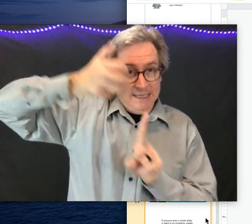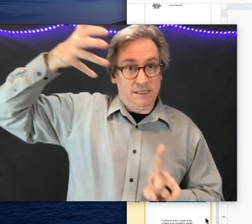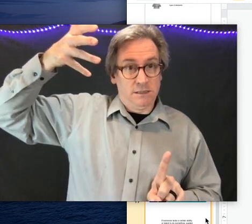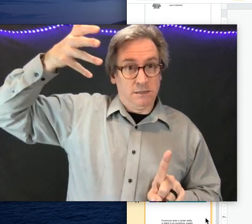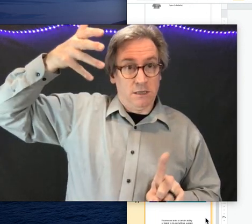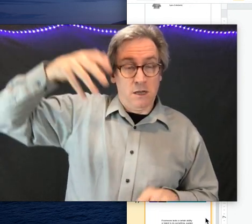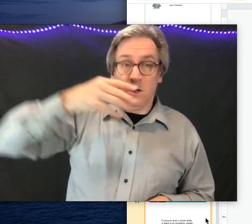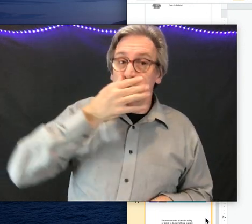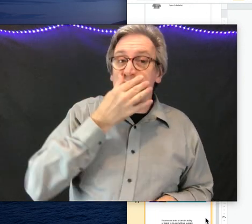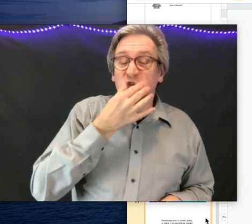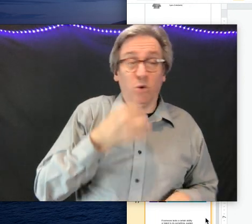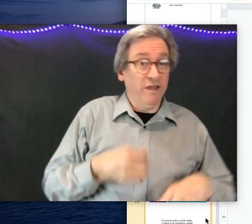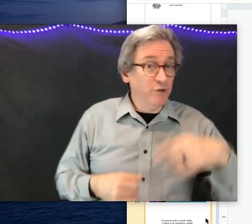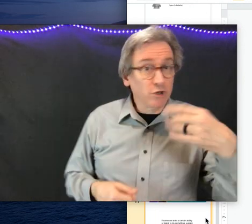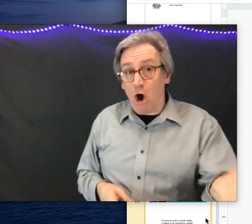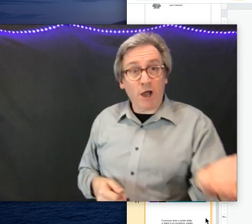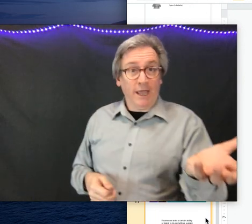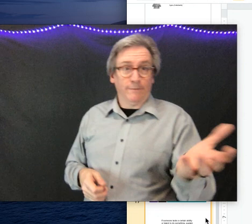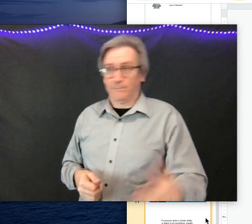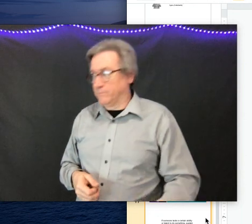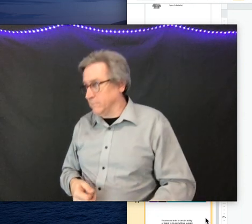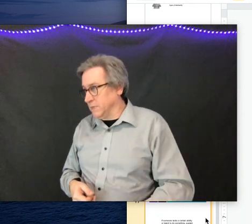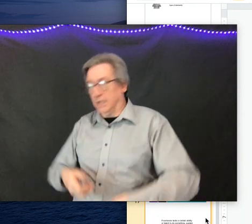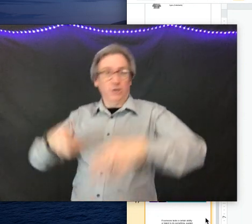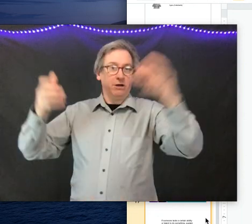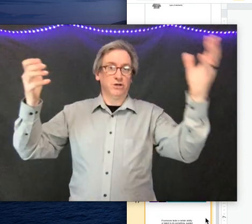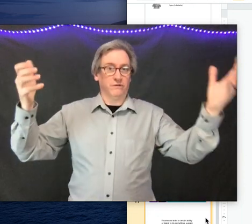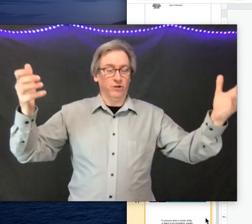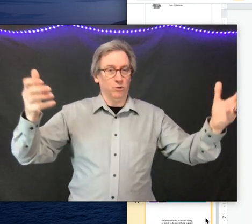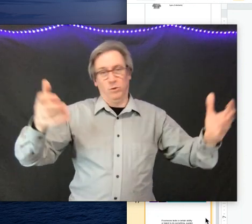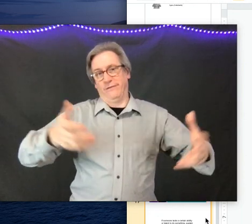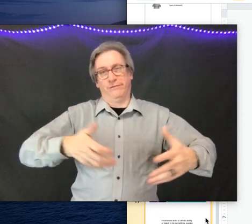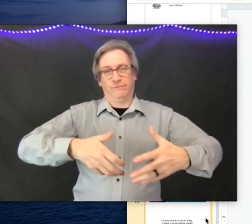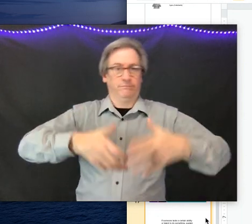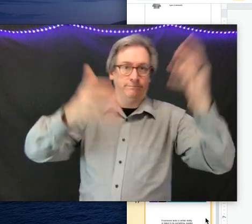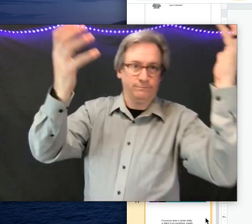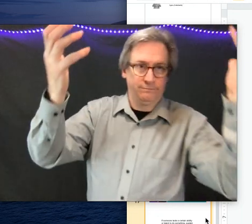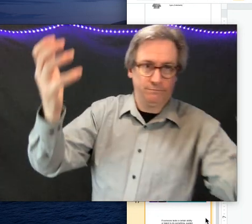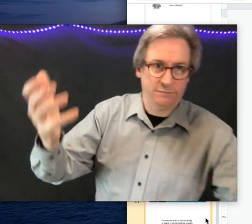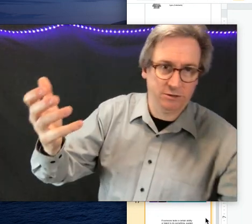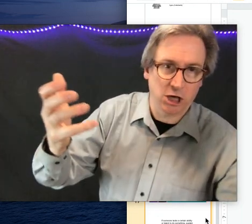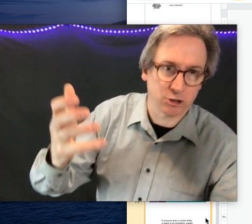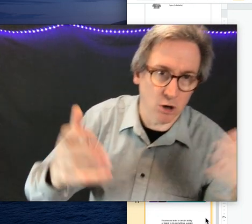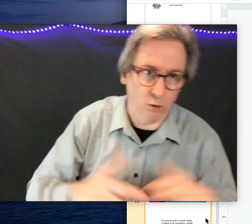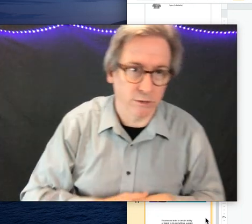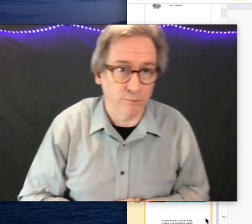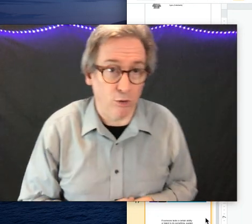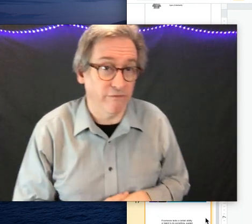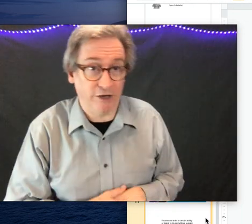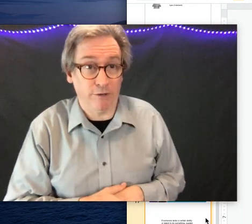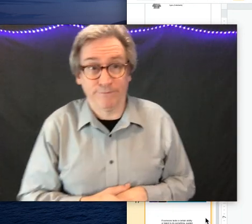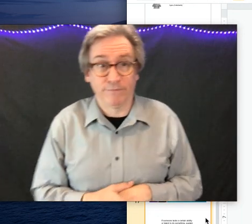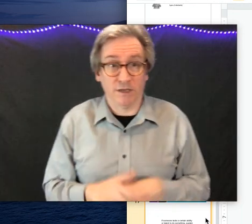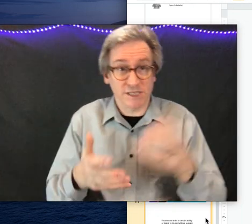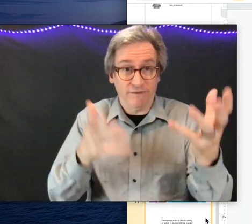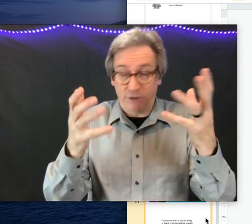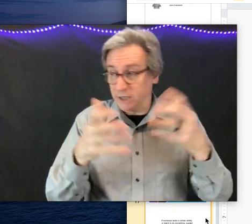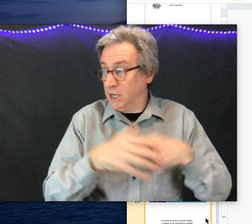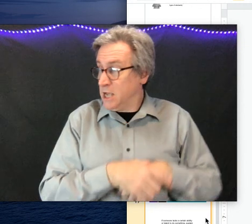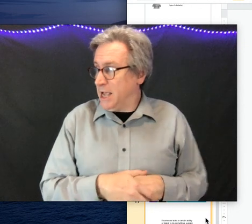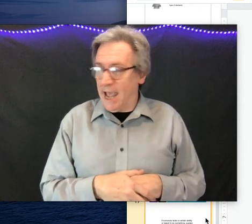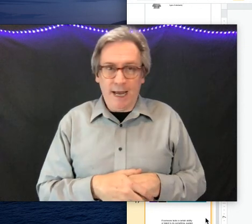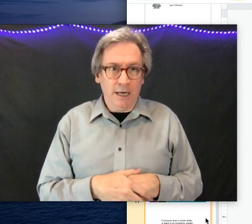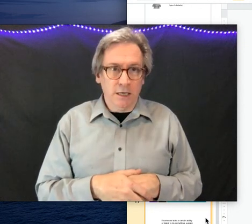it's this. So if you're talking in your interview with Dr. Hogue or Vickery, Steve